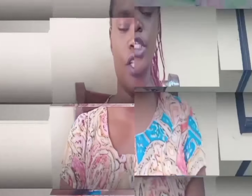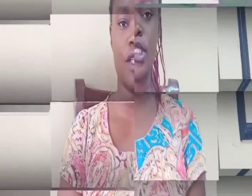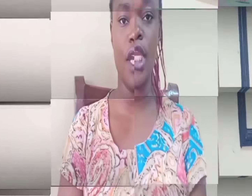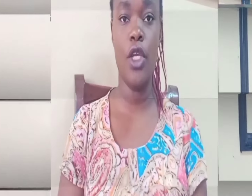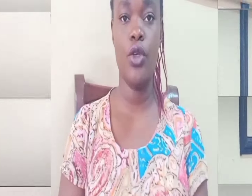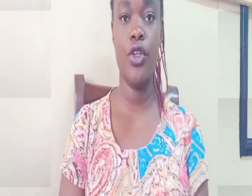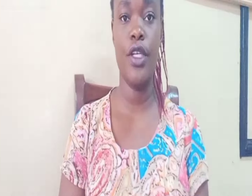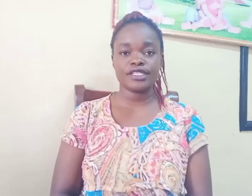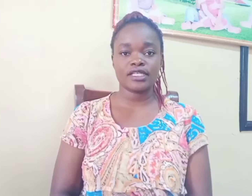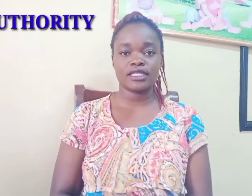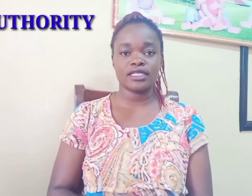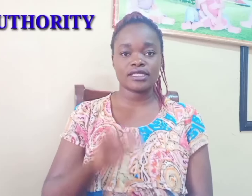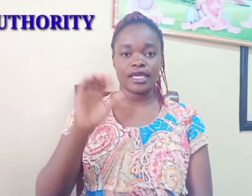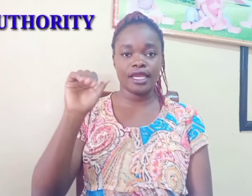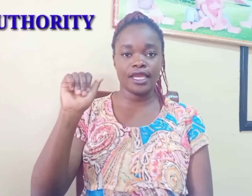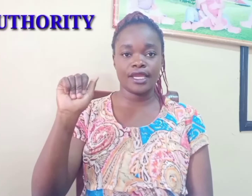Authority, you do it with letter A.